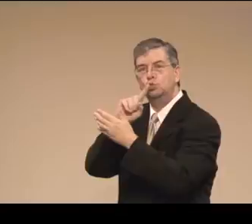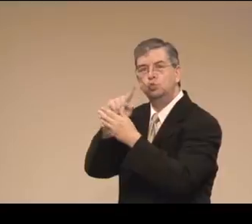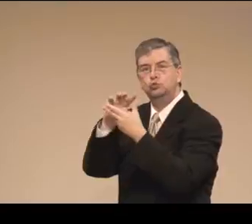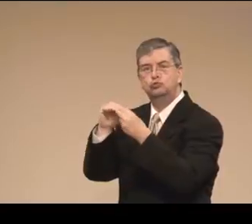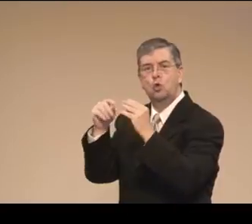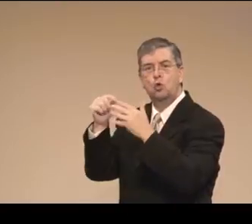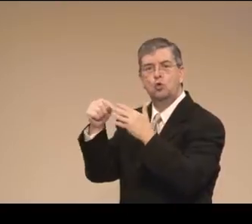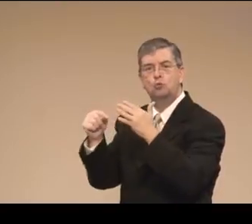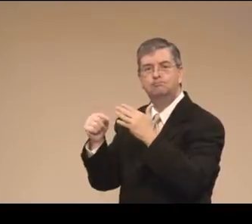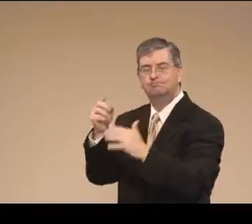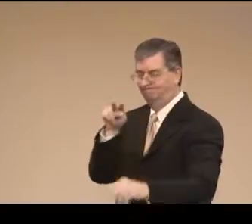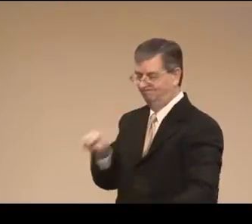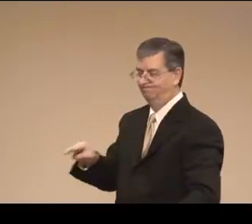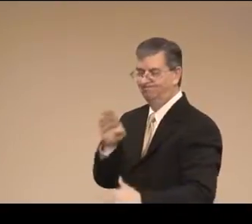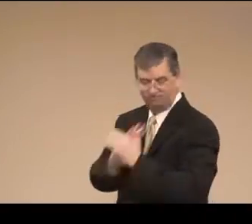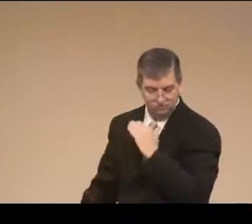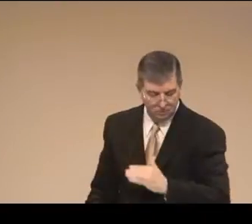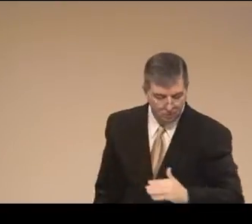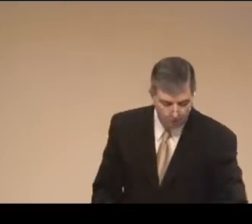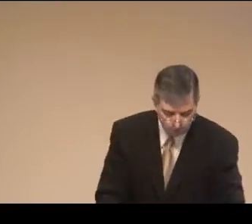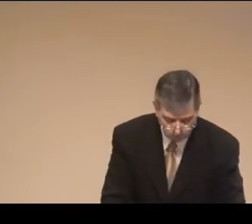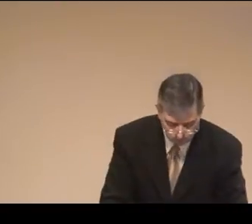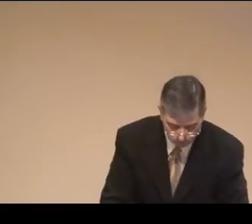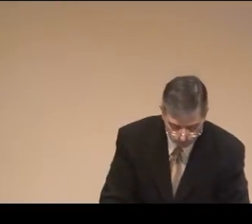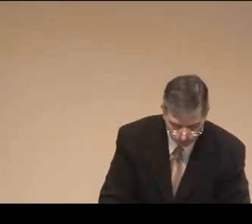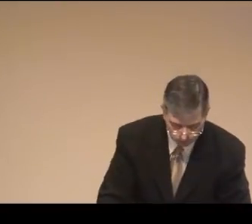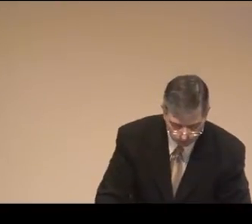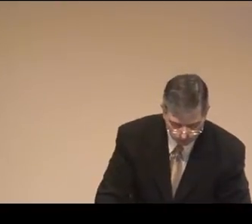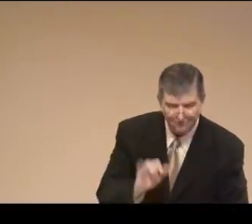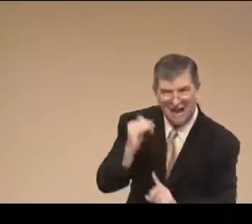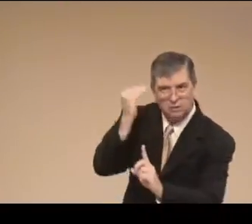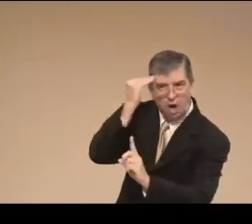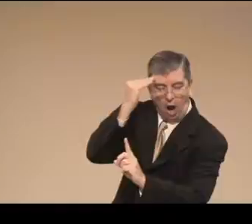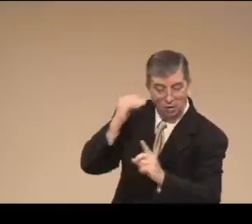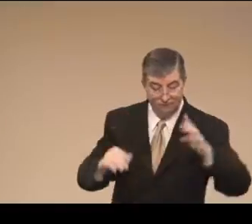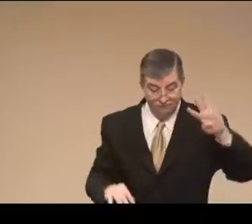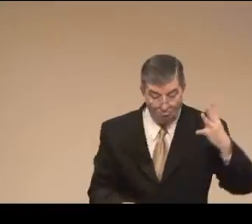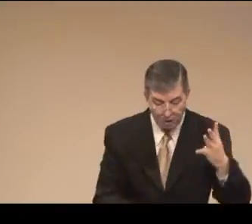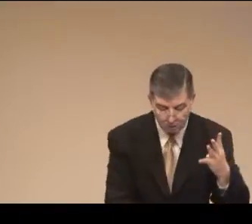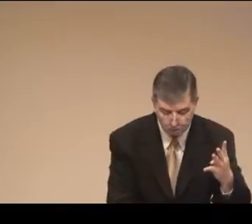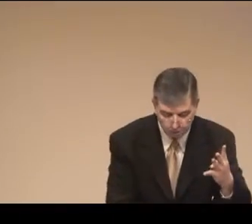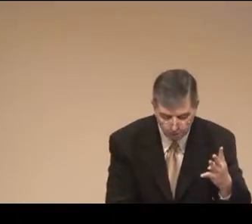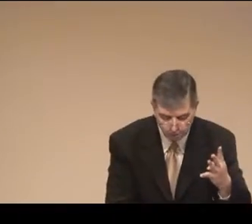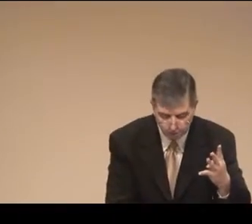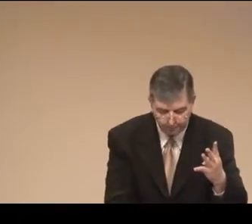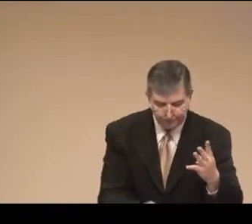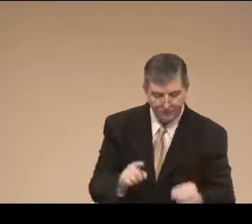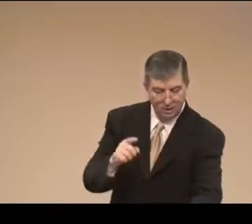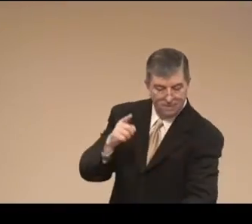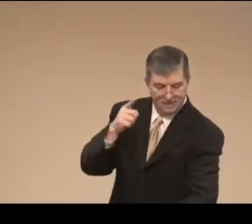That's what Gideon believed. That's how strongly he believed in his heritage and what he